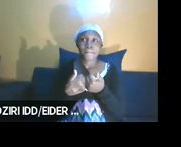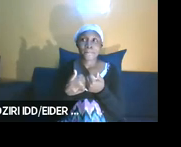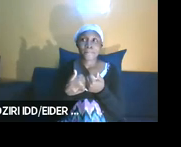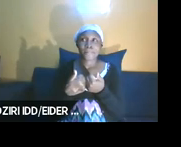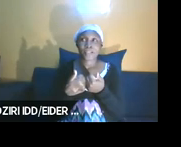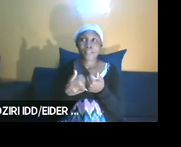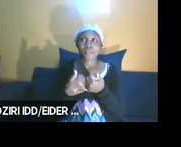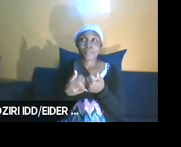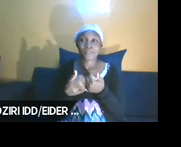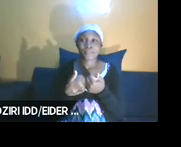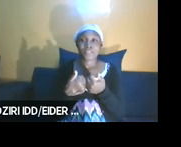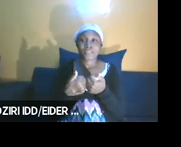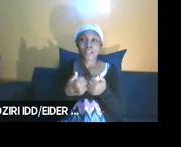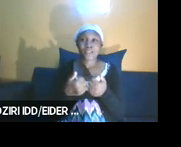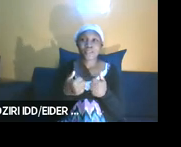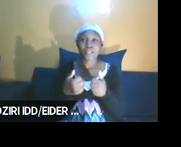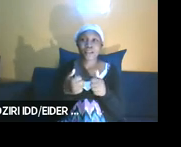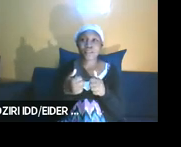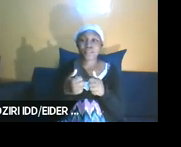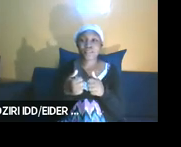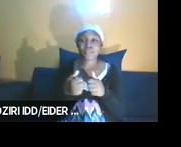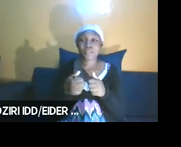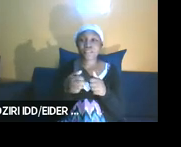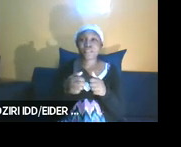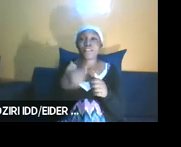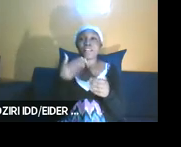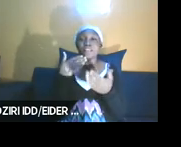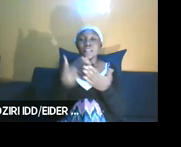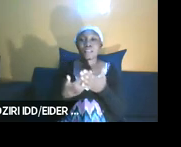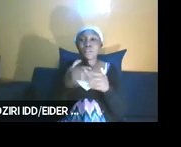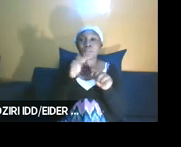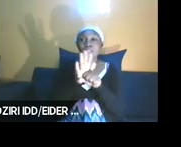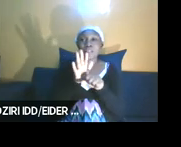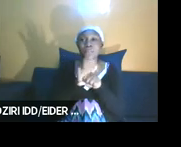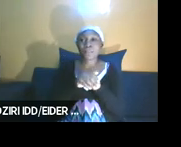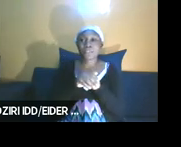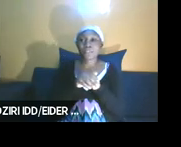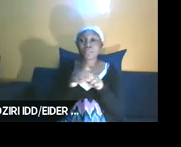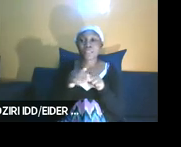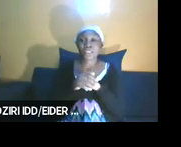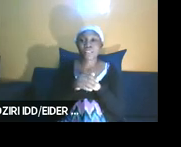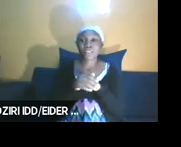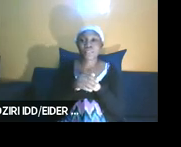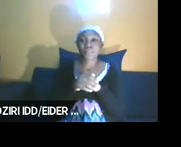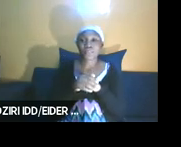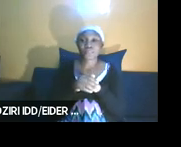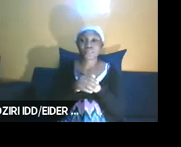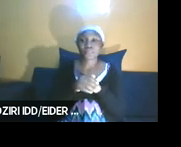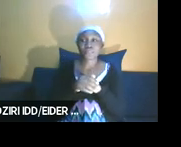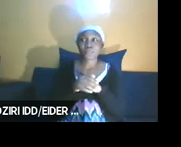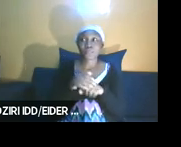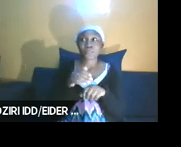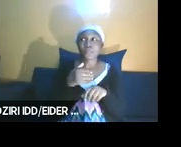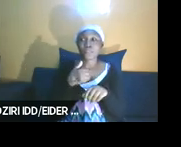Sure. Thank you very much, Joe, and thank you, Johansson. So yeah, my name is Nabil Civi. I'm also part of the advisory board at